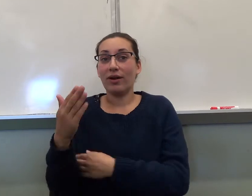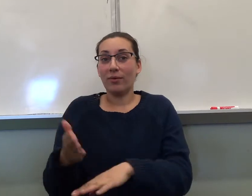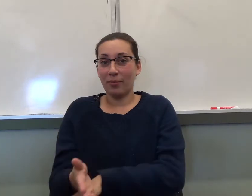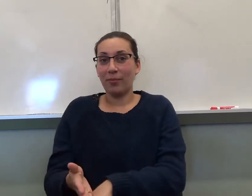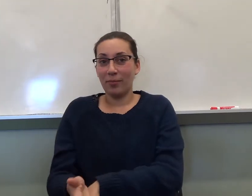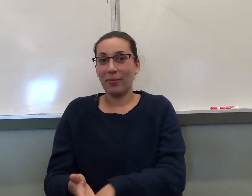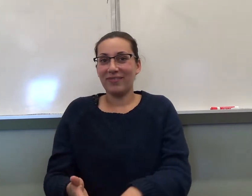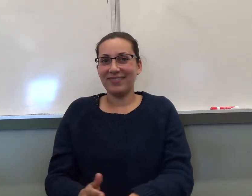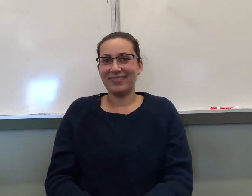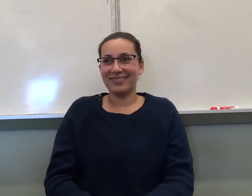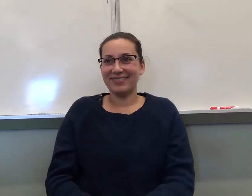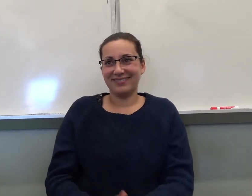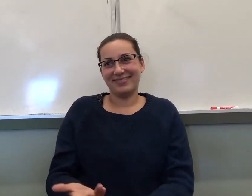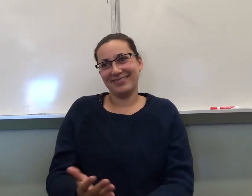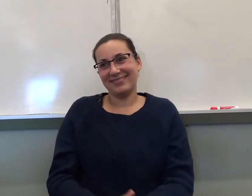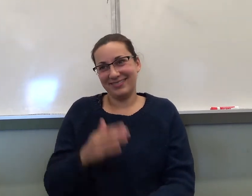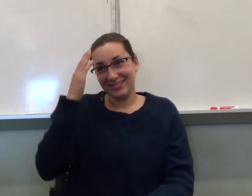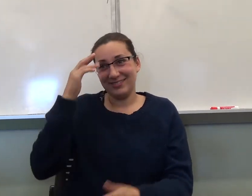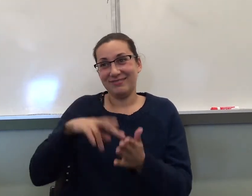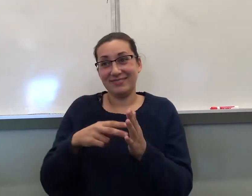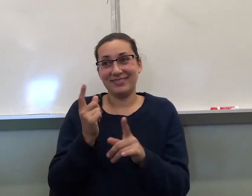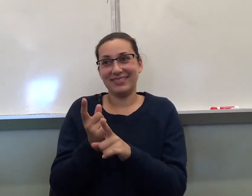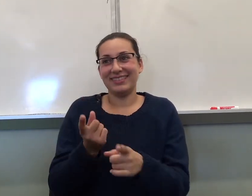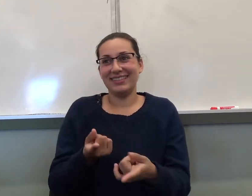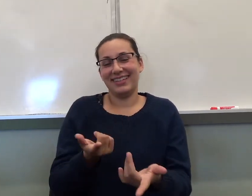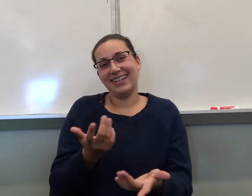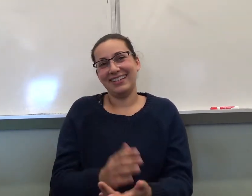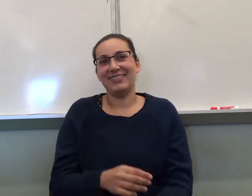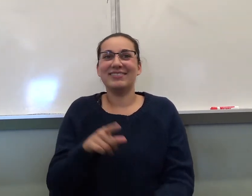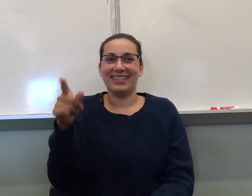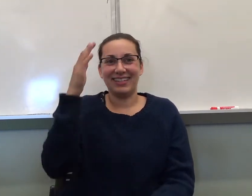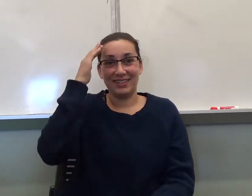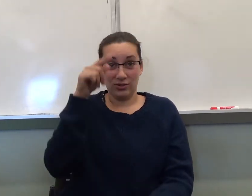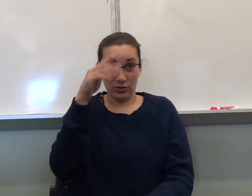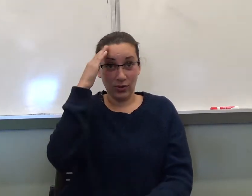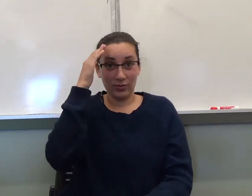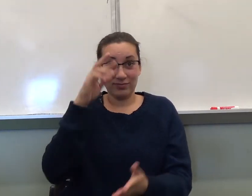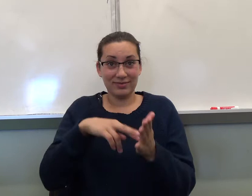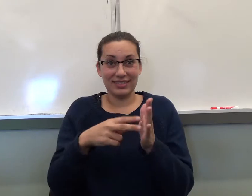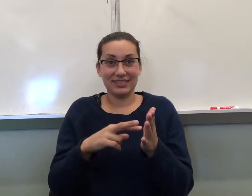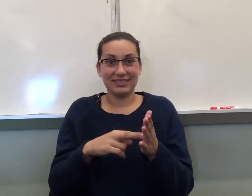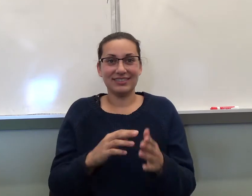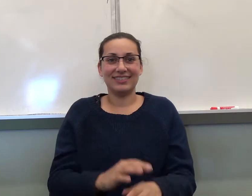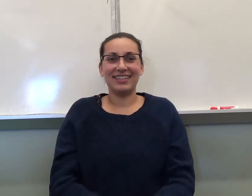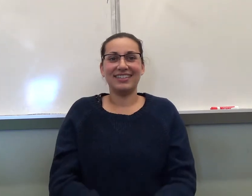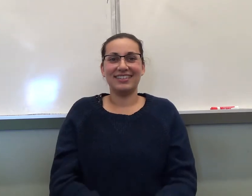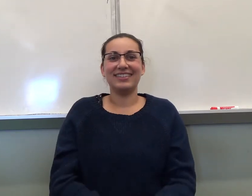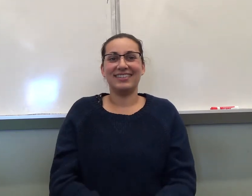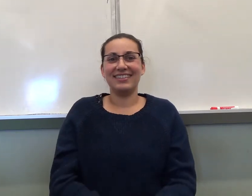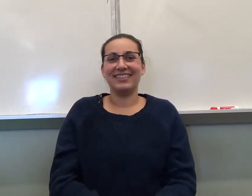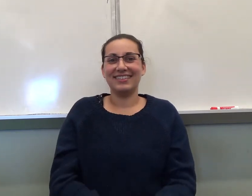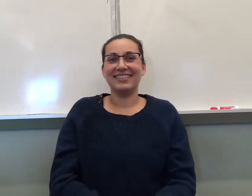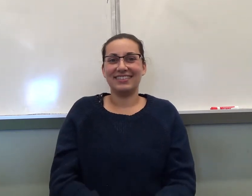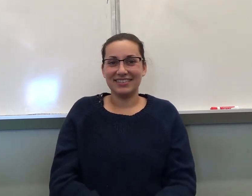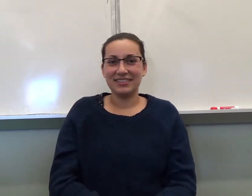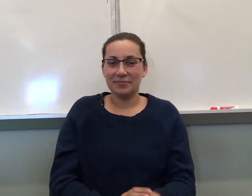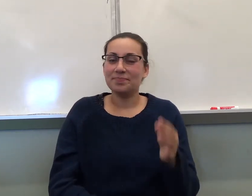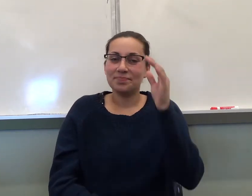1, 2, 3, 4, 5 to the left. All right, so you take this number, 4,700, there's its